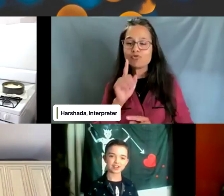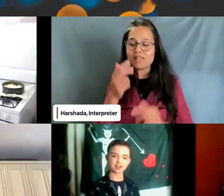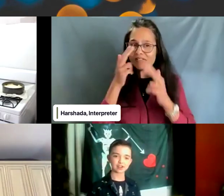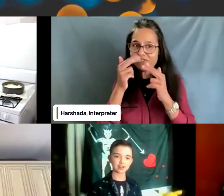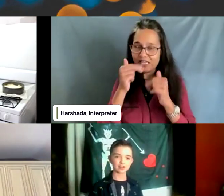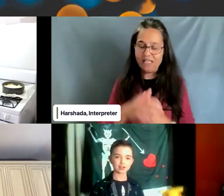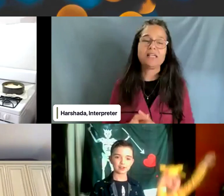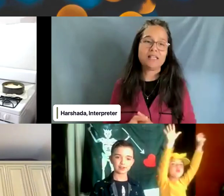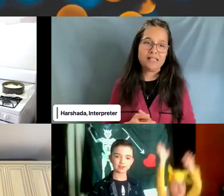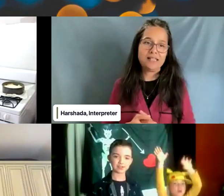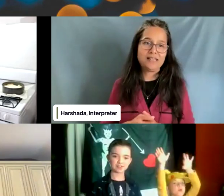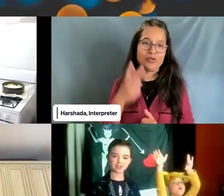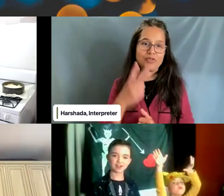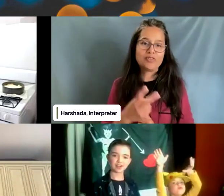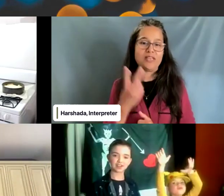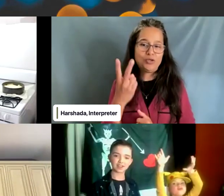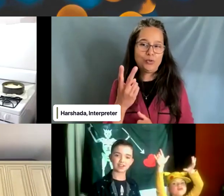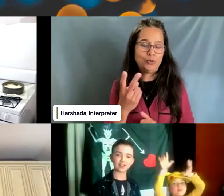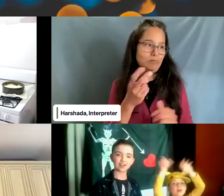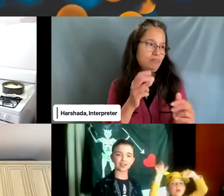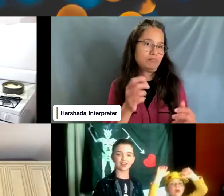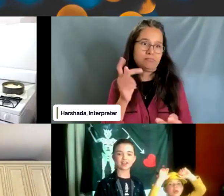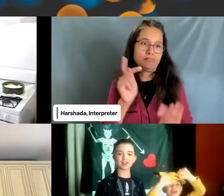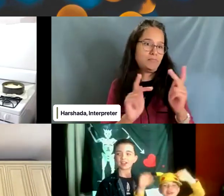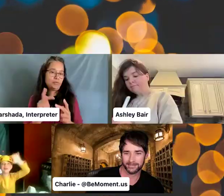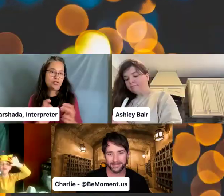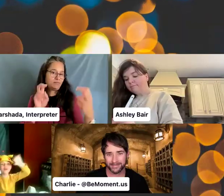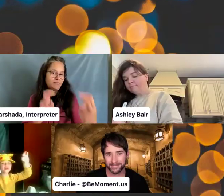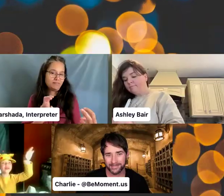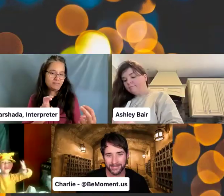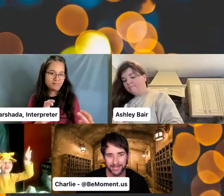that was really just funny to see those two improvise. Yeah.